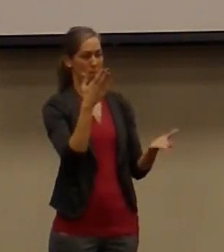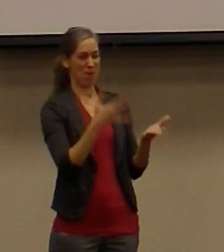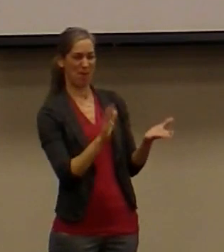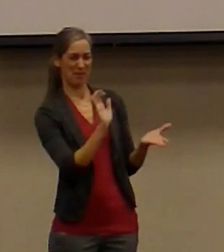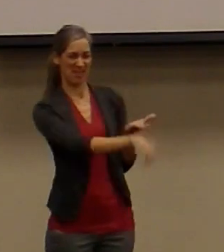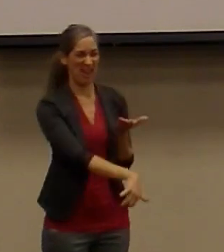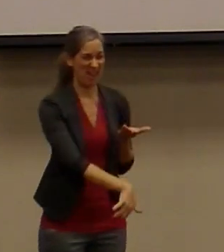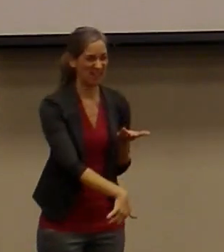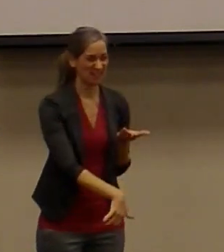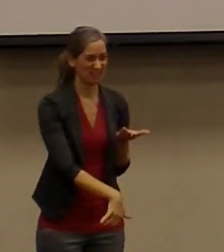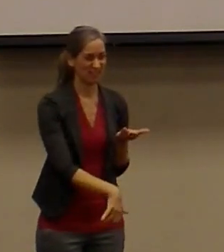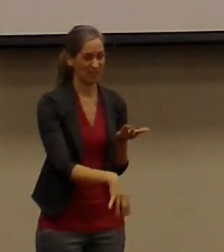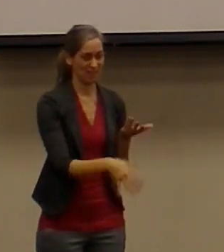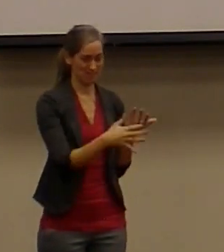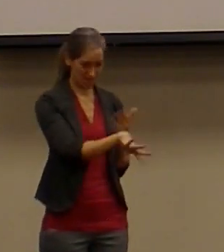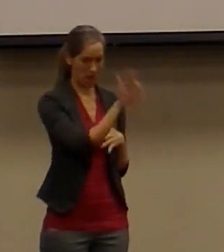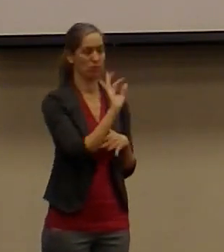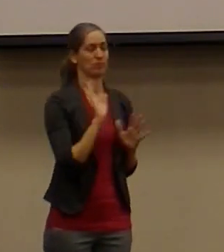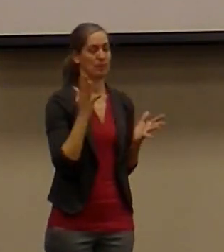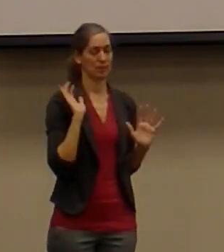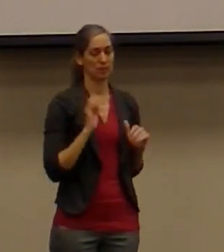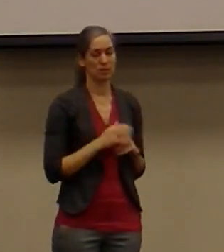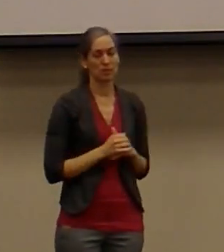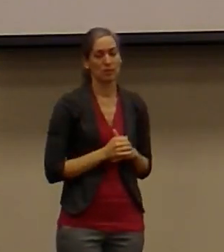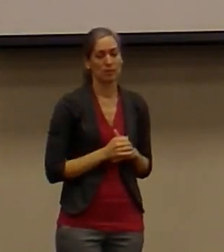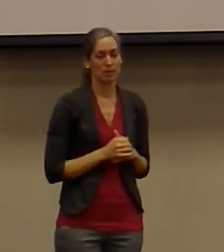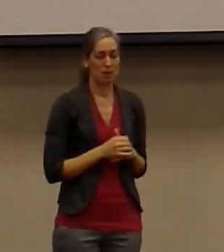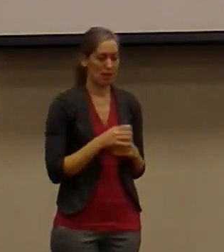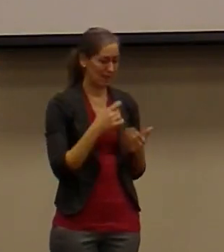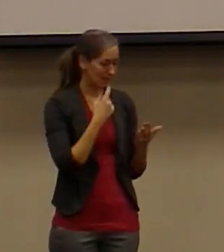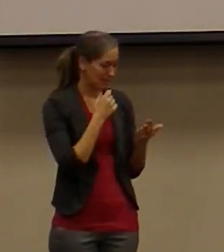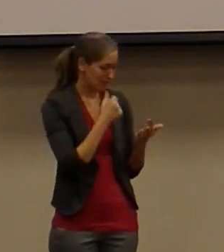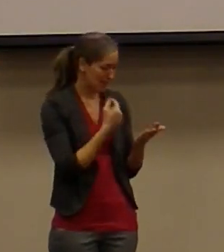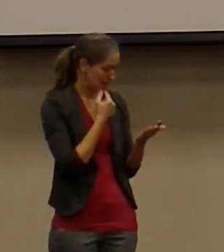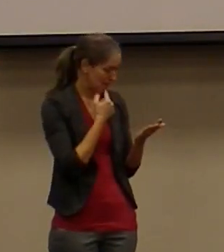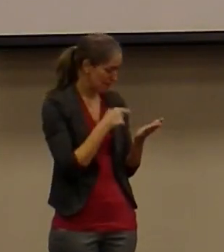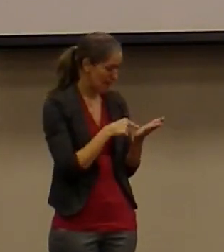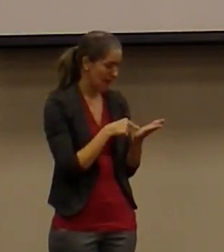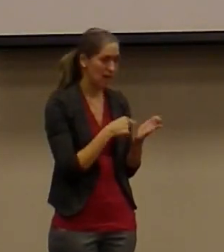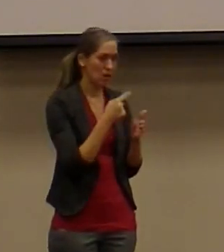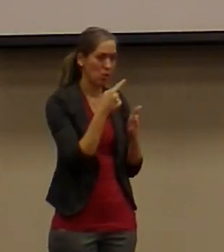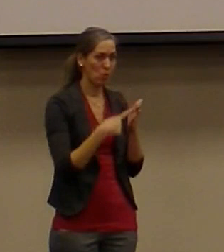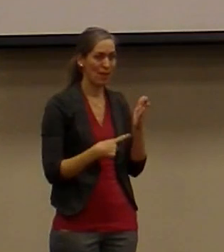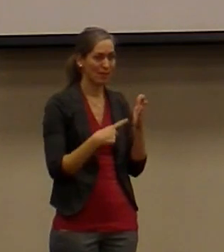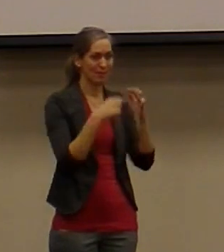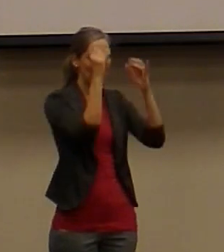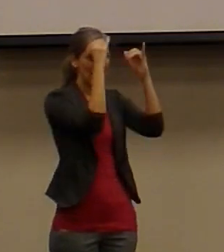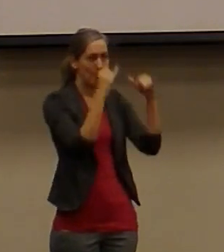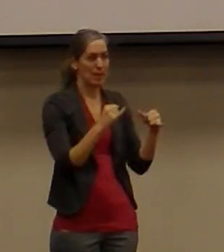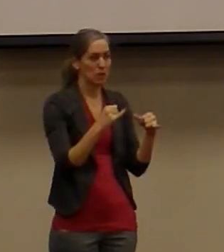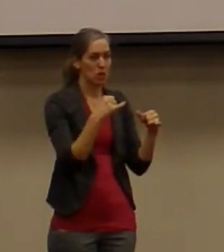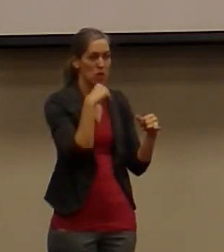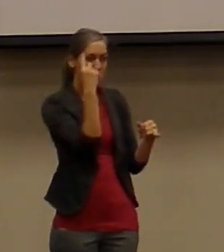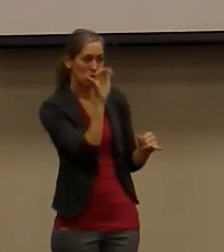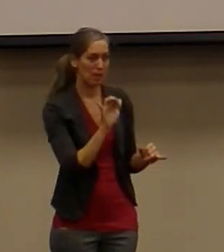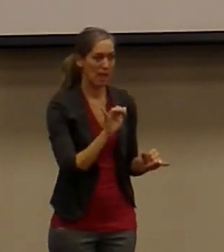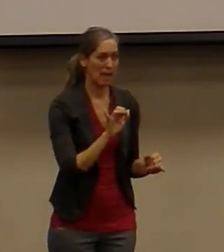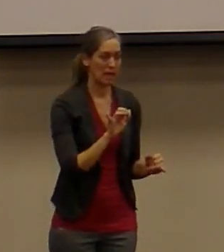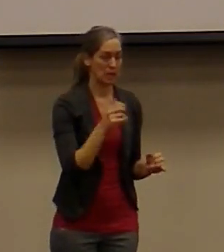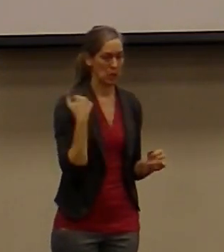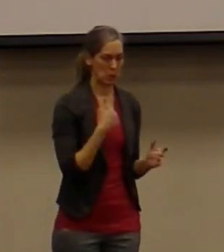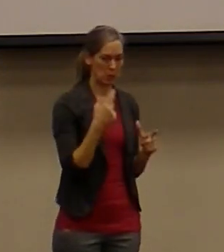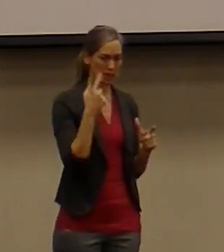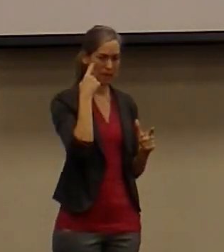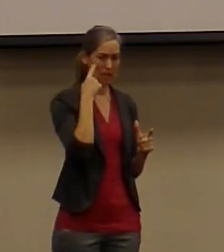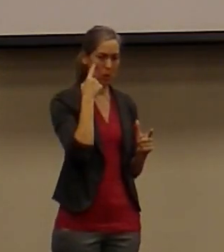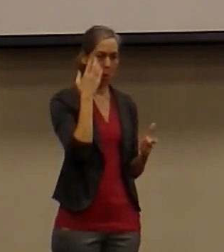And it also doesn't tell us here, and that's probably on purpose by Daniel, what the image was of. We might at first think that it was an